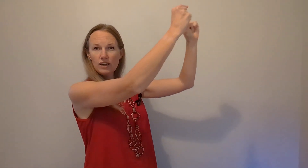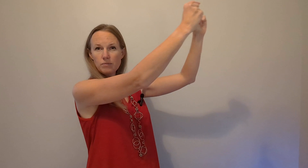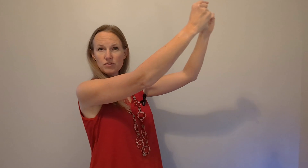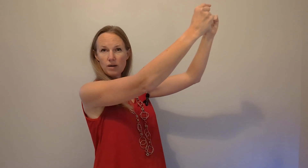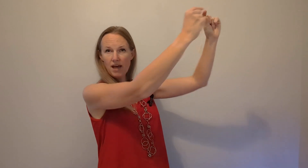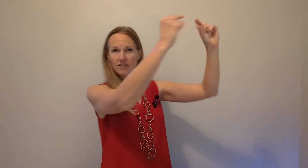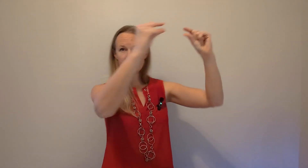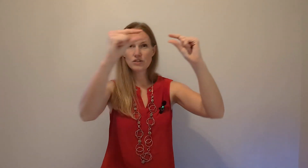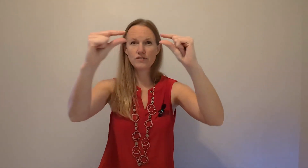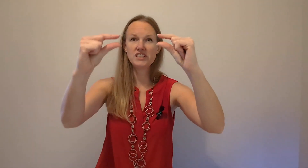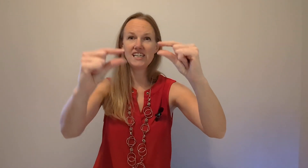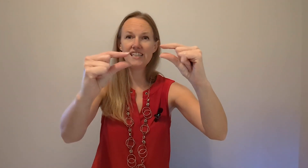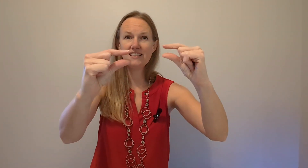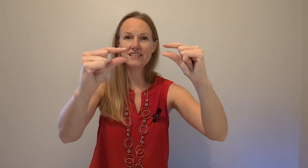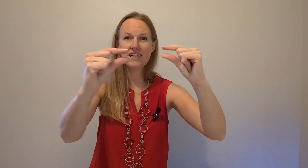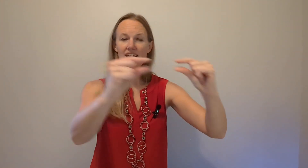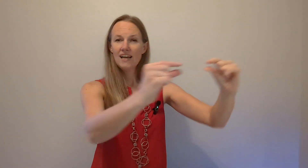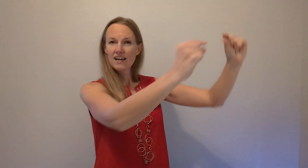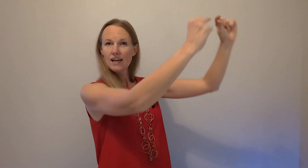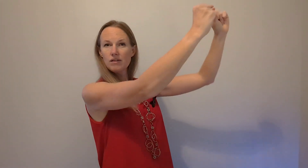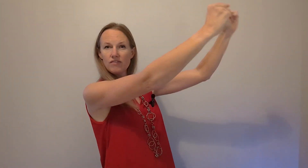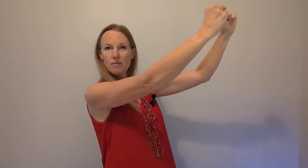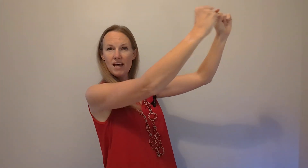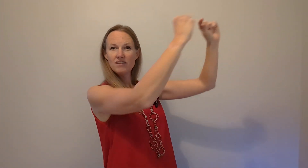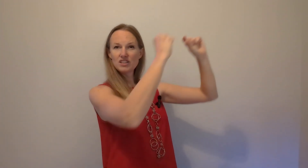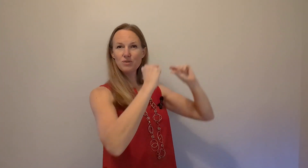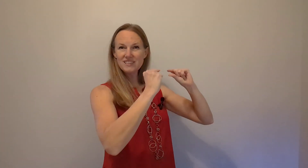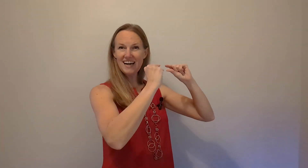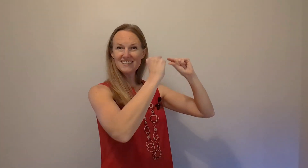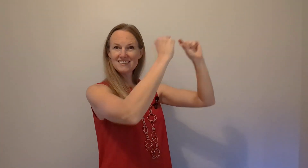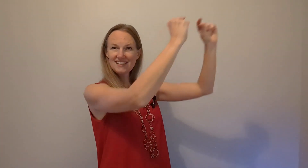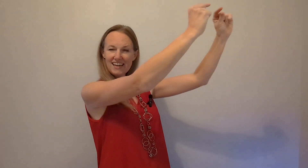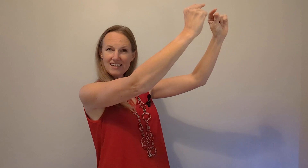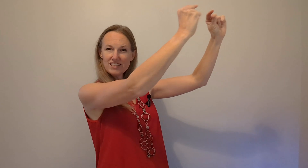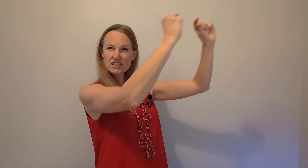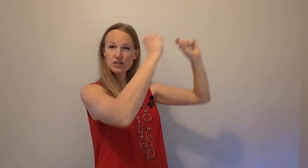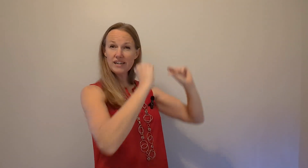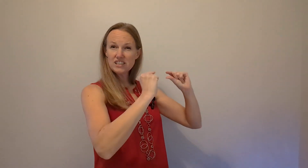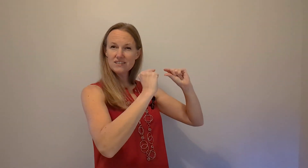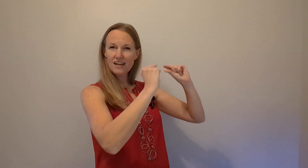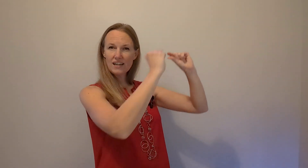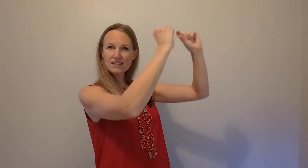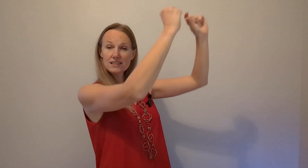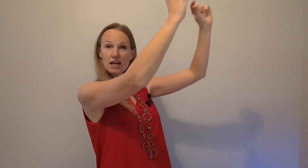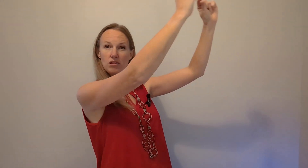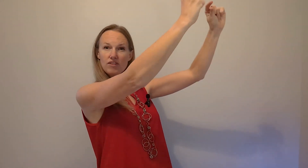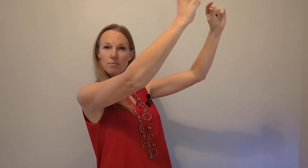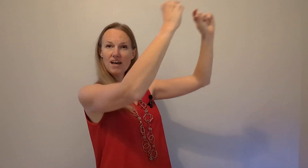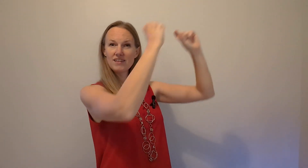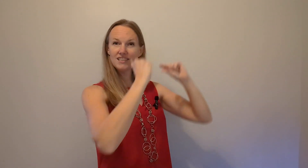comes from heaven. So you have G's coming from heaven towards us. Okay, given is a directional sign, and this is coming from heaven